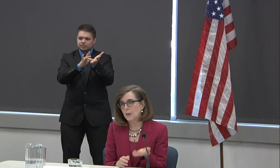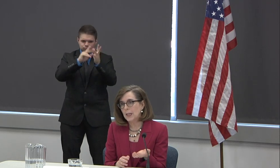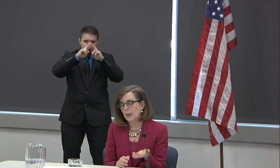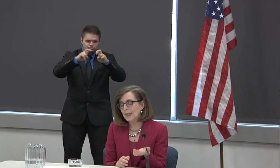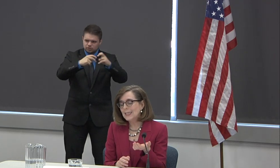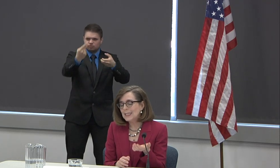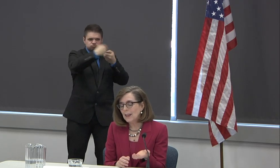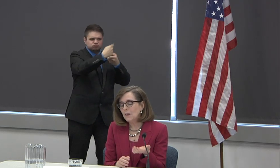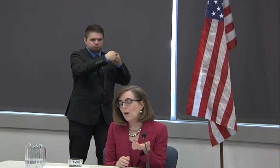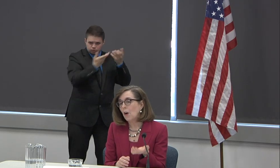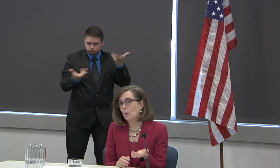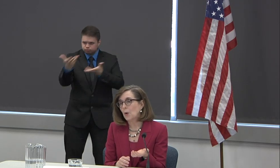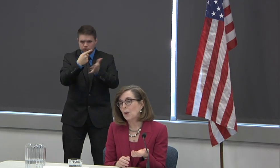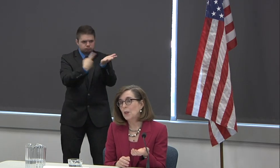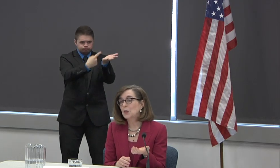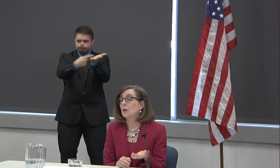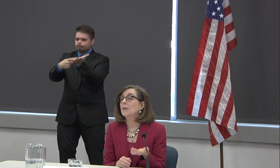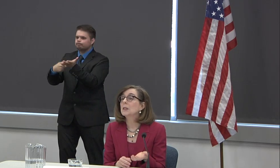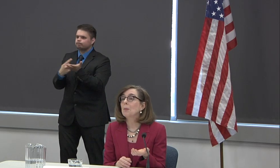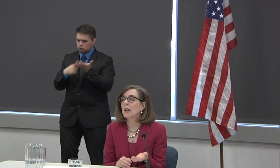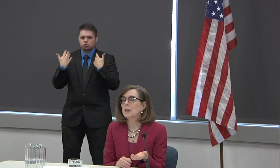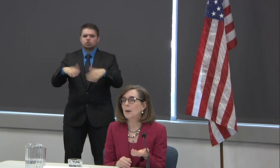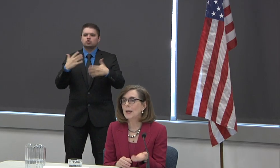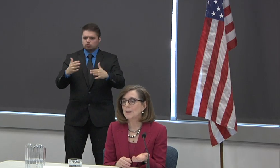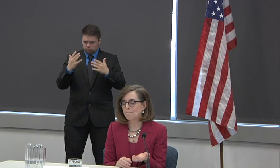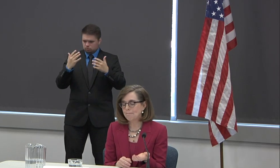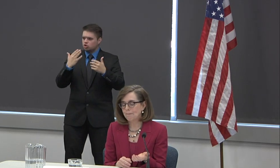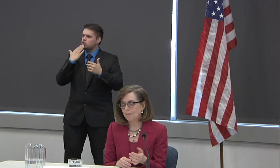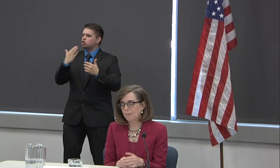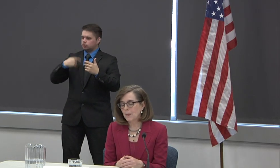comparatively safe harbor during this pandemic.